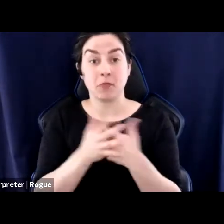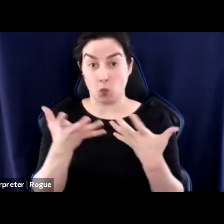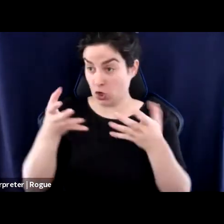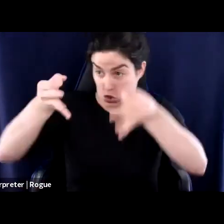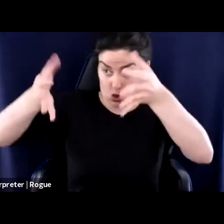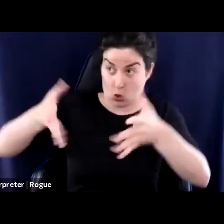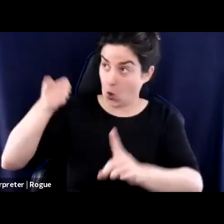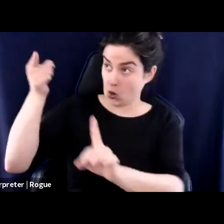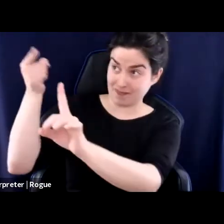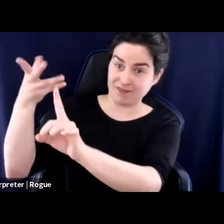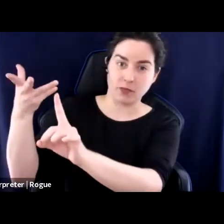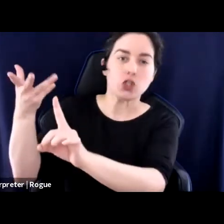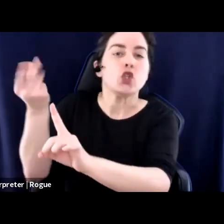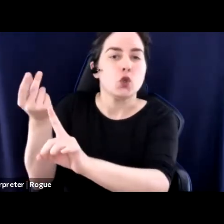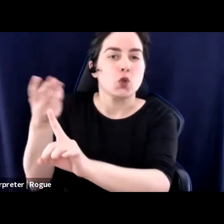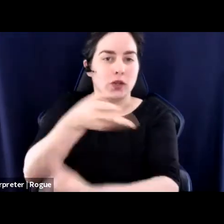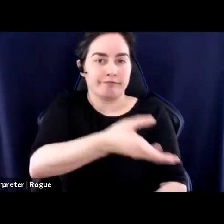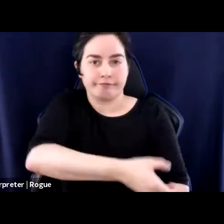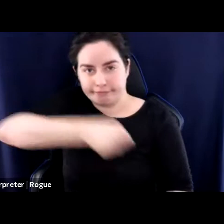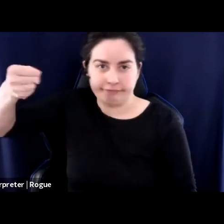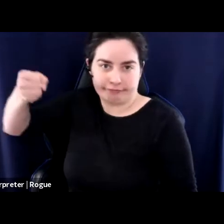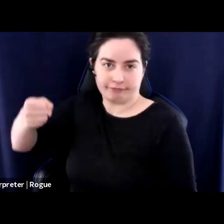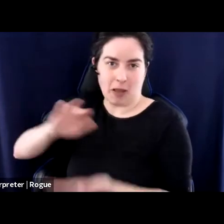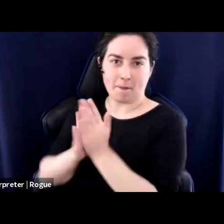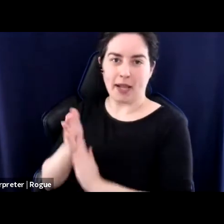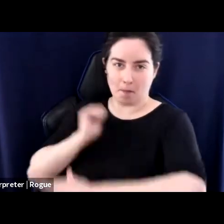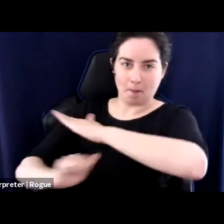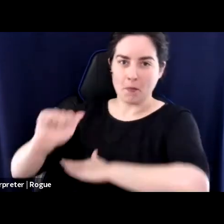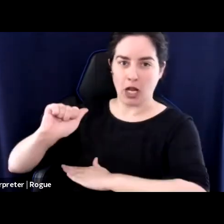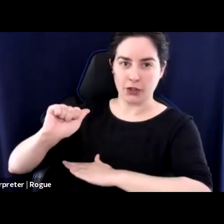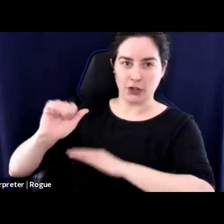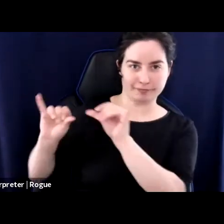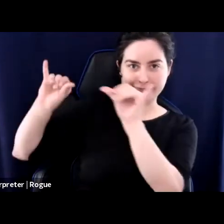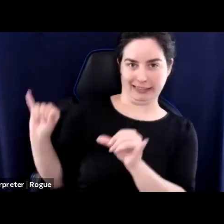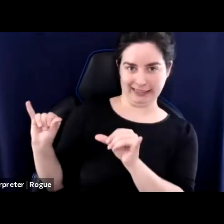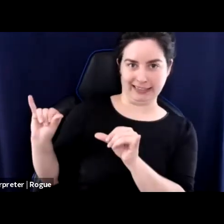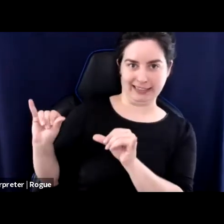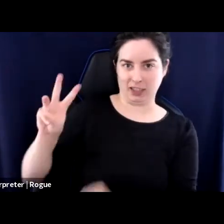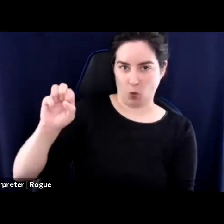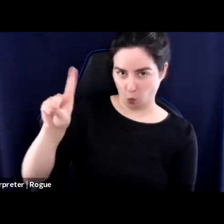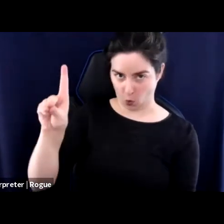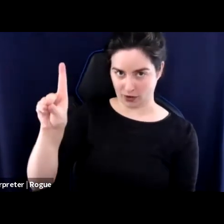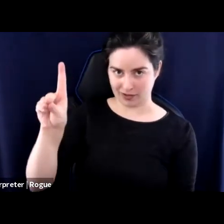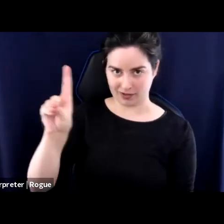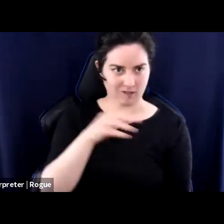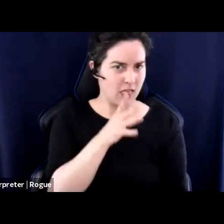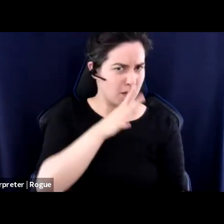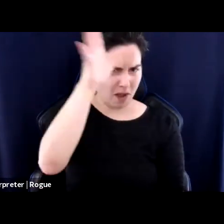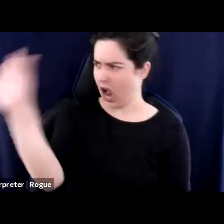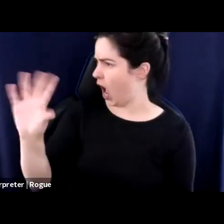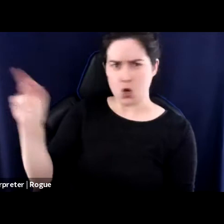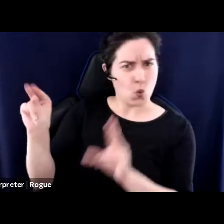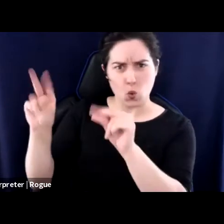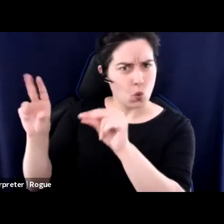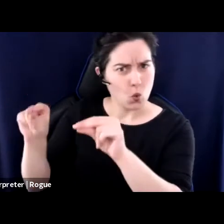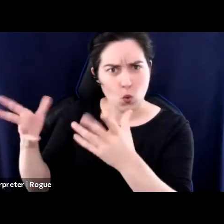make the child a Crown ward. Both the parents objected, and the lower court ordered the child to